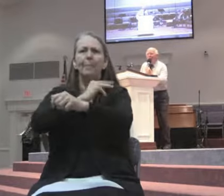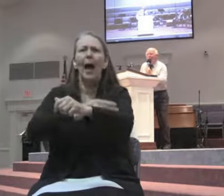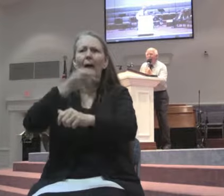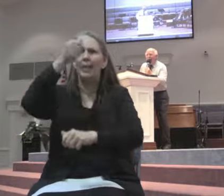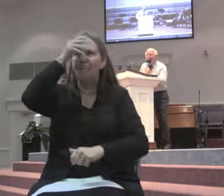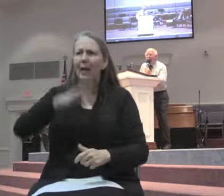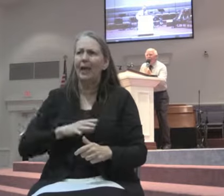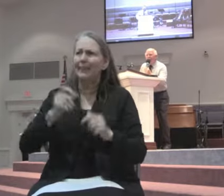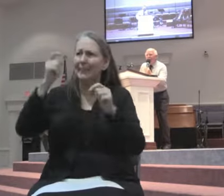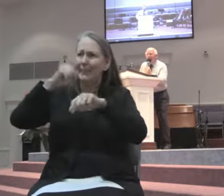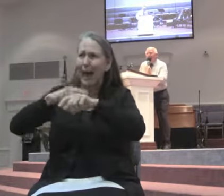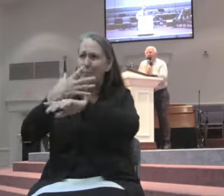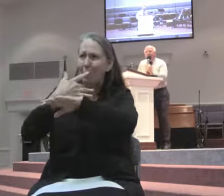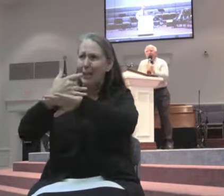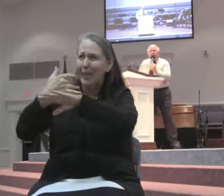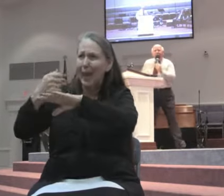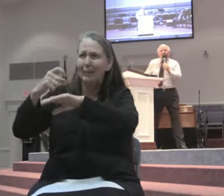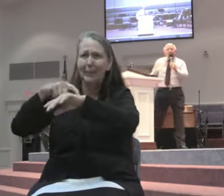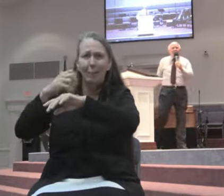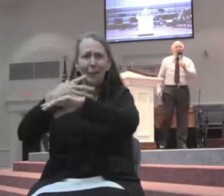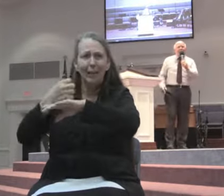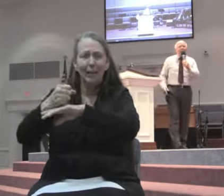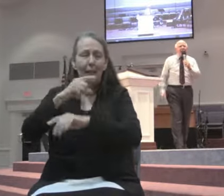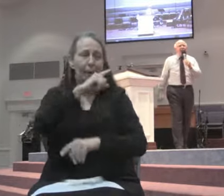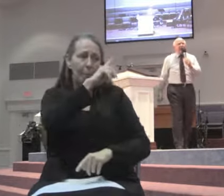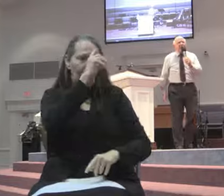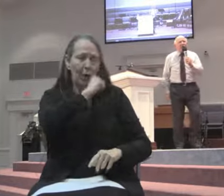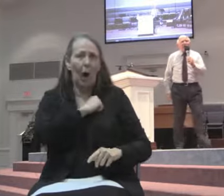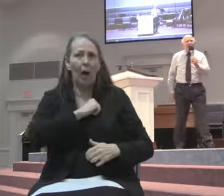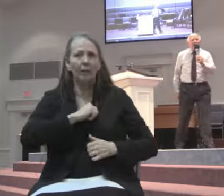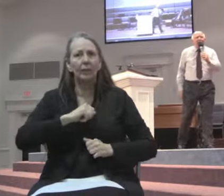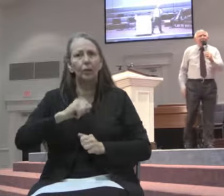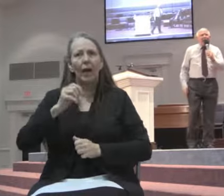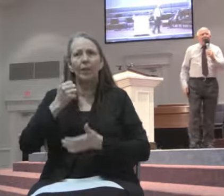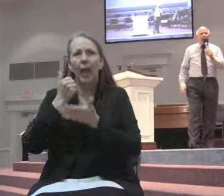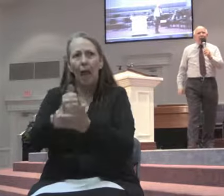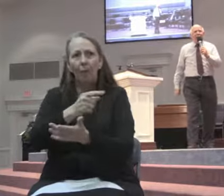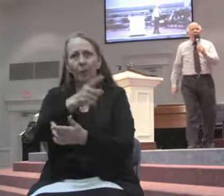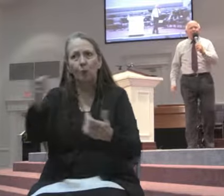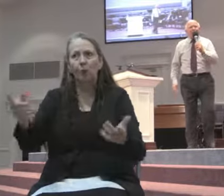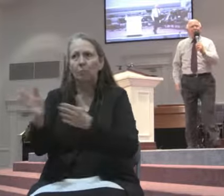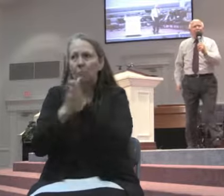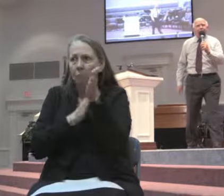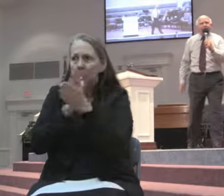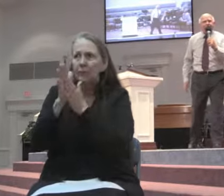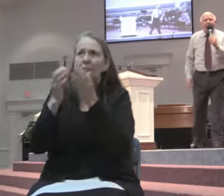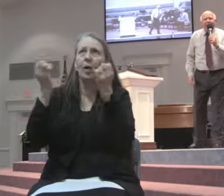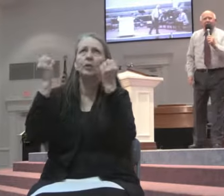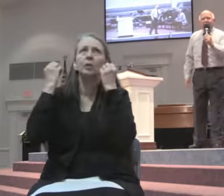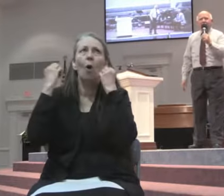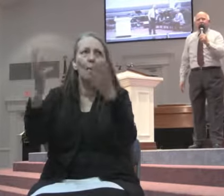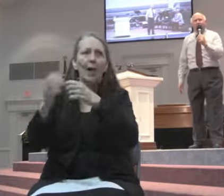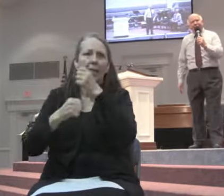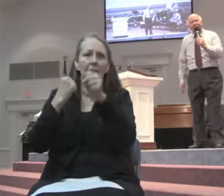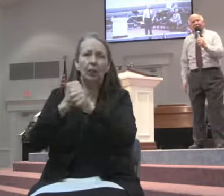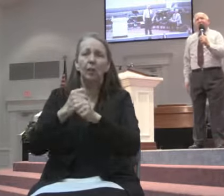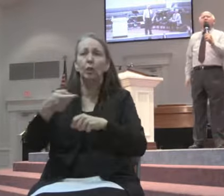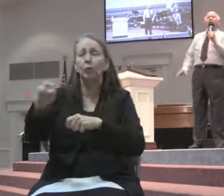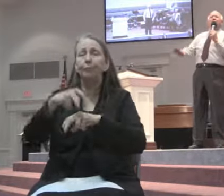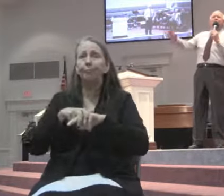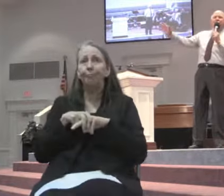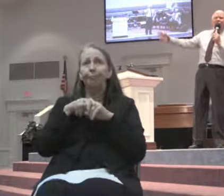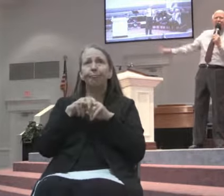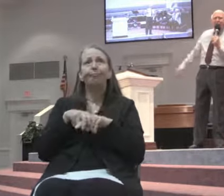Time is running out. This pastor's been trying to dig you out and get you up for years. And you sit